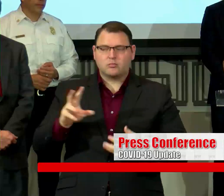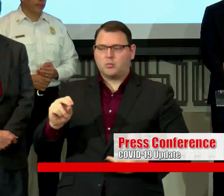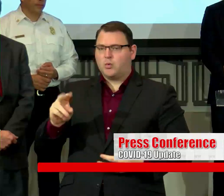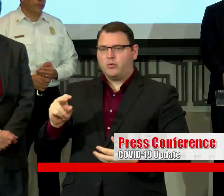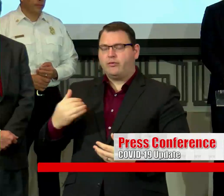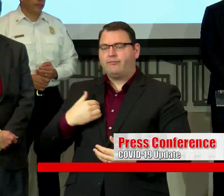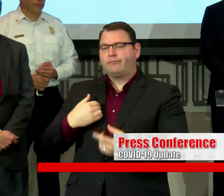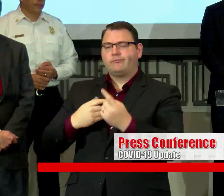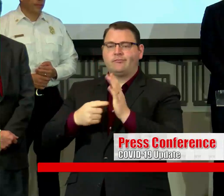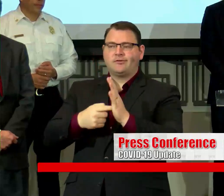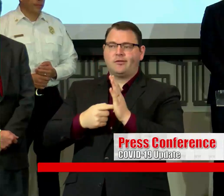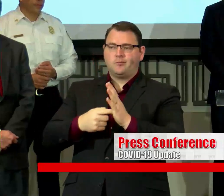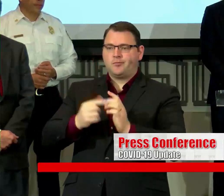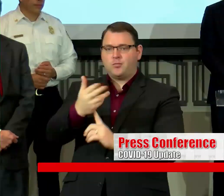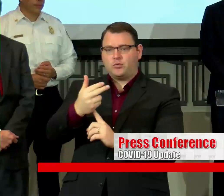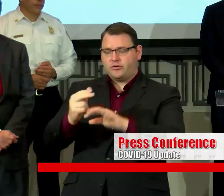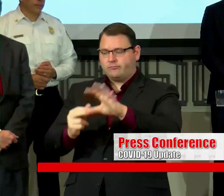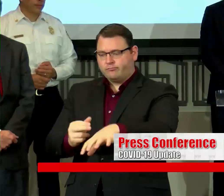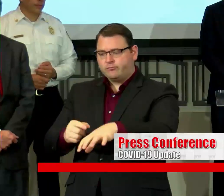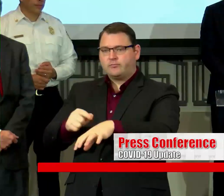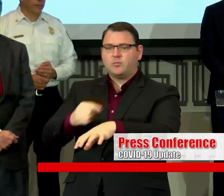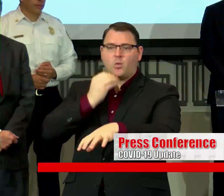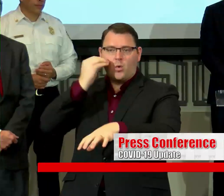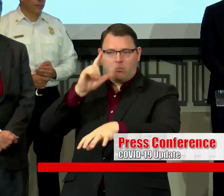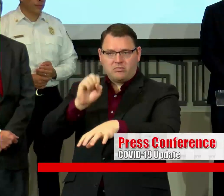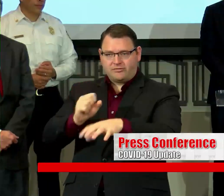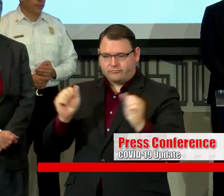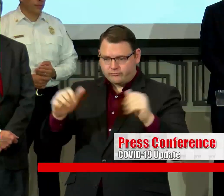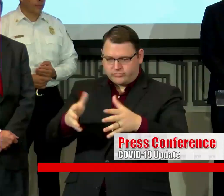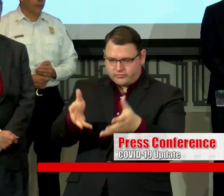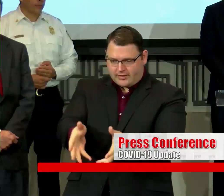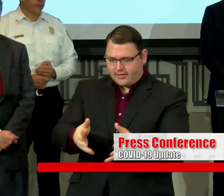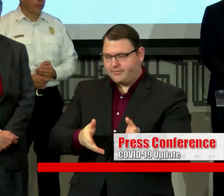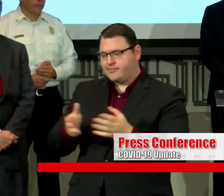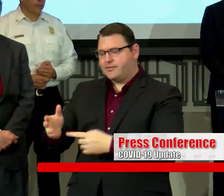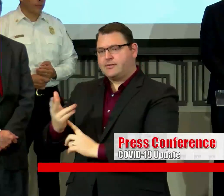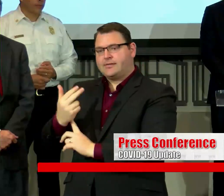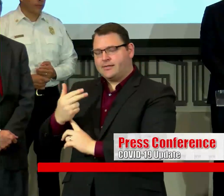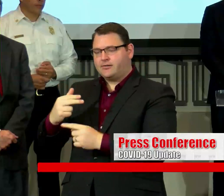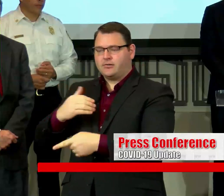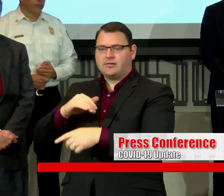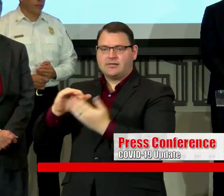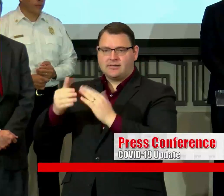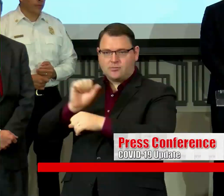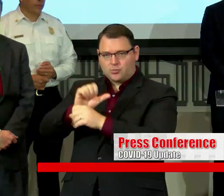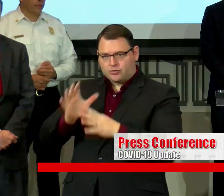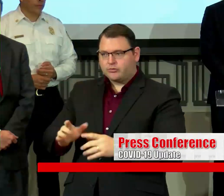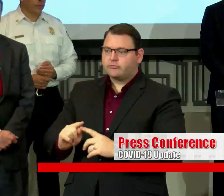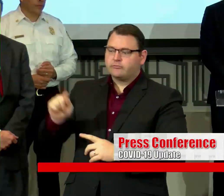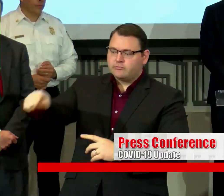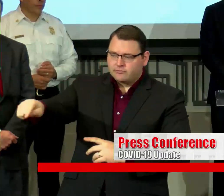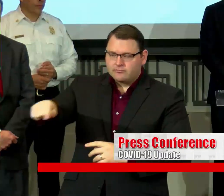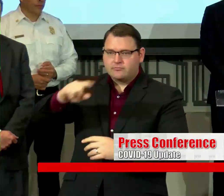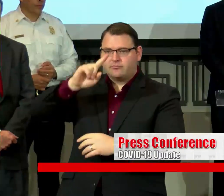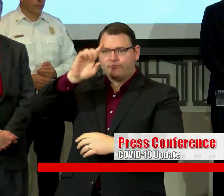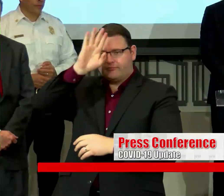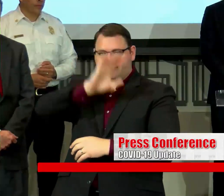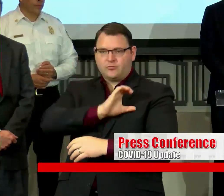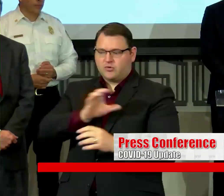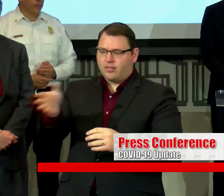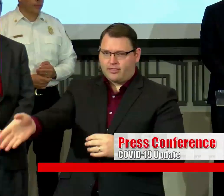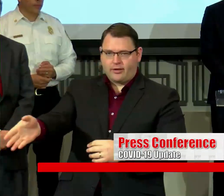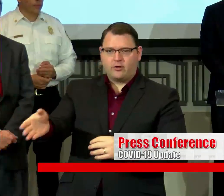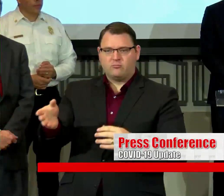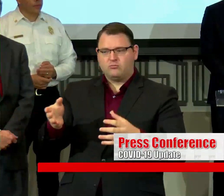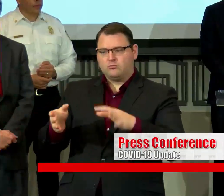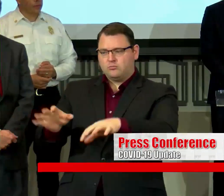other municipal employees that need to be quarantined. And then this is a collaborative agreement with the Harris County, and we